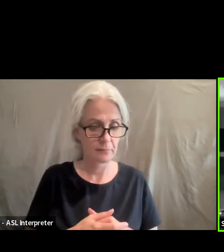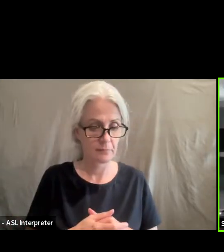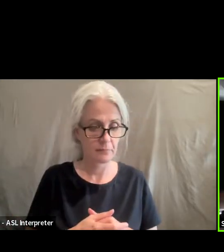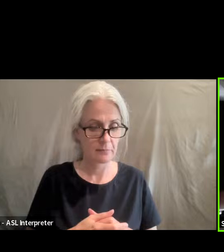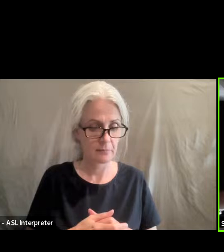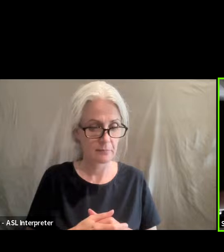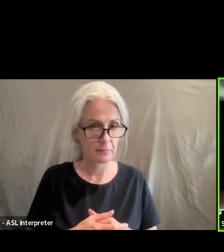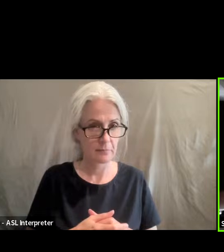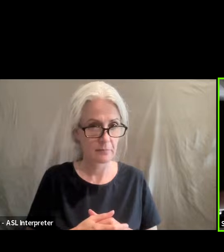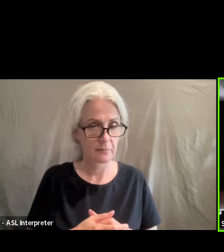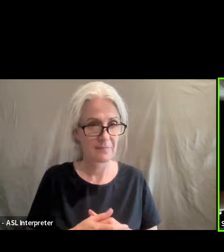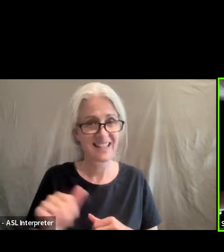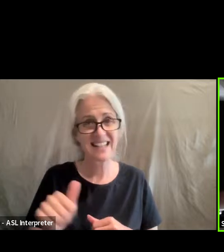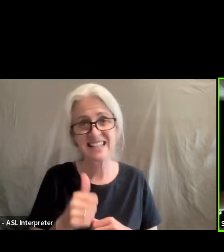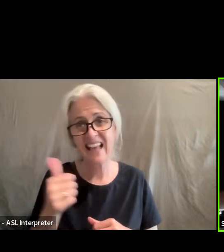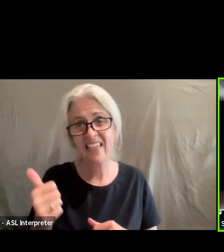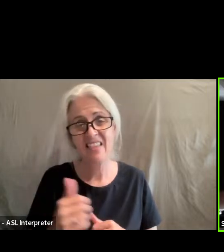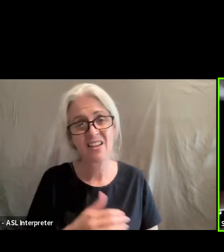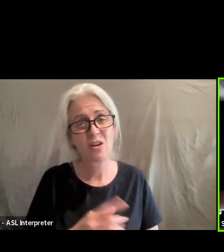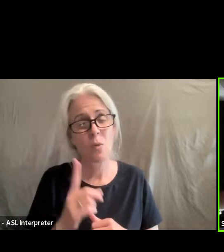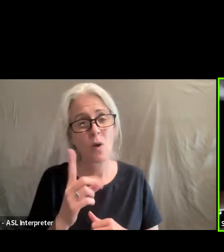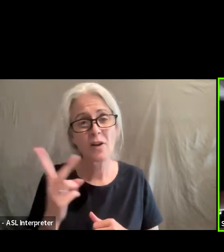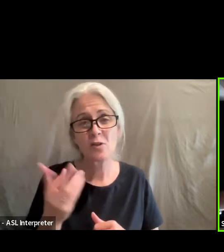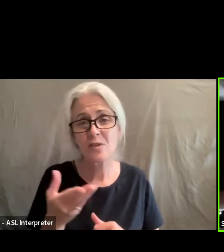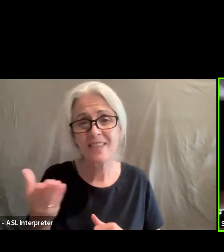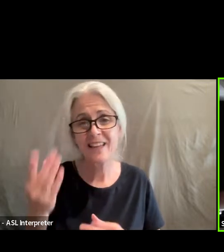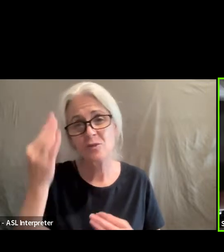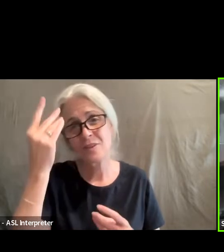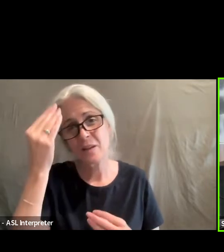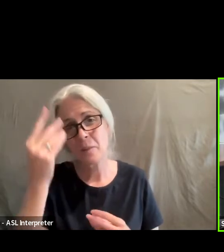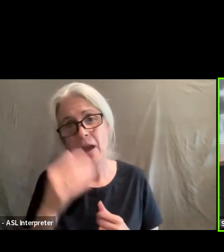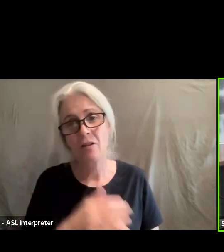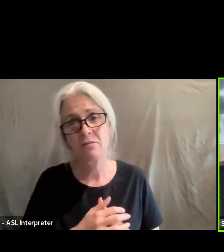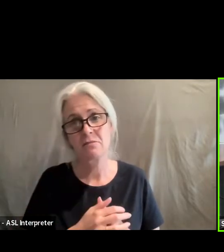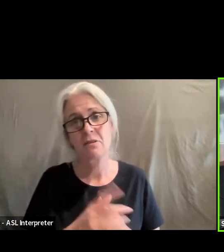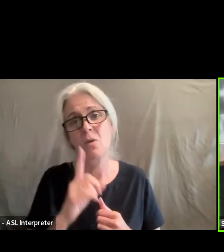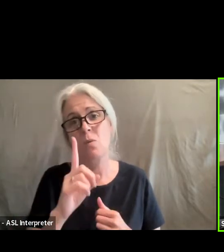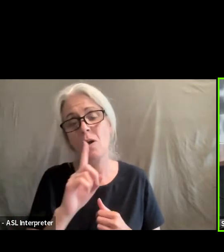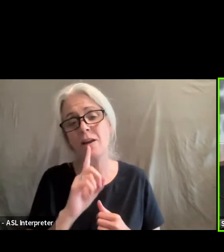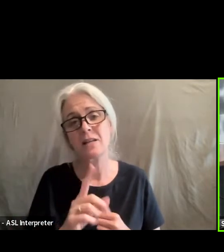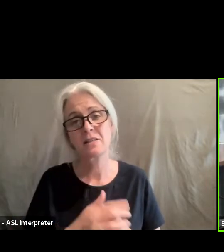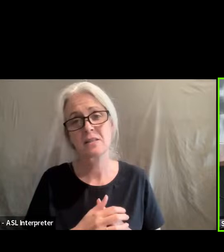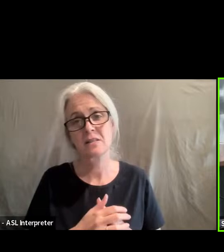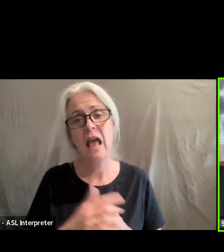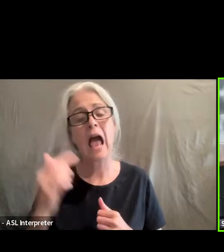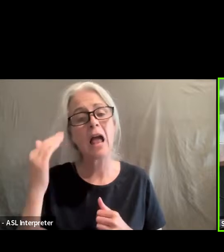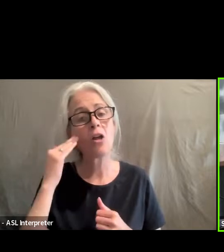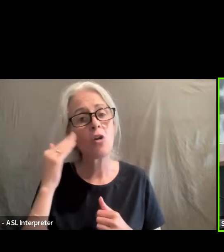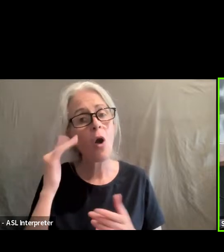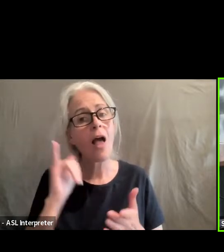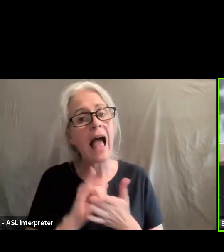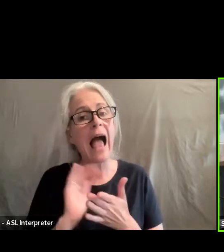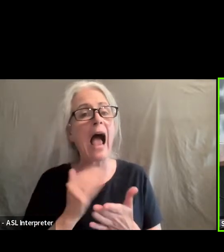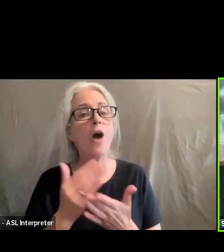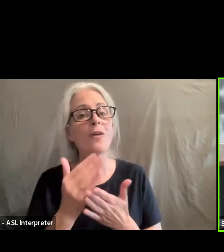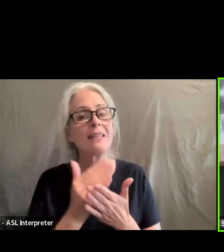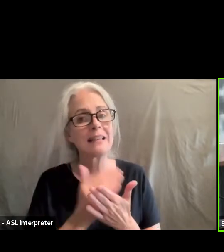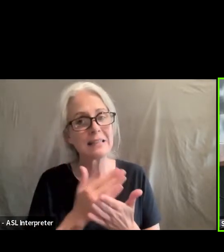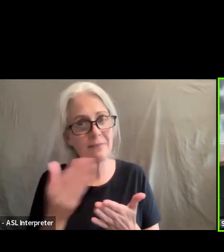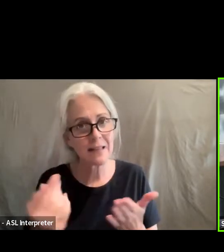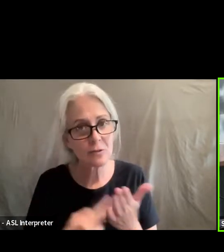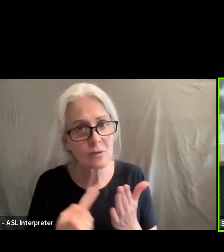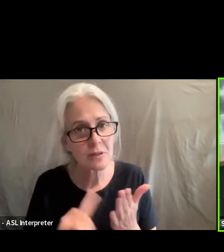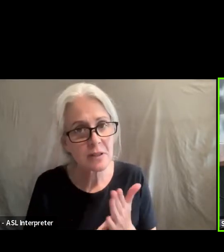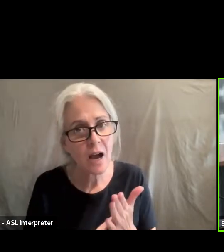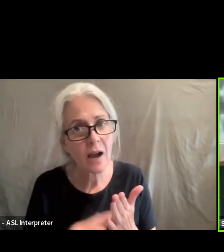Another, just maybe one or two things to think about. One is, I know that it's on our list of things to talk